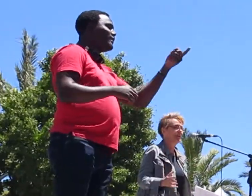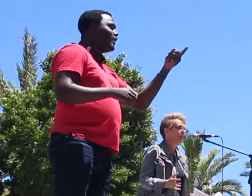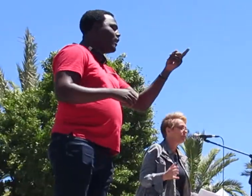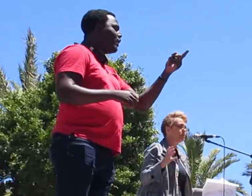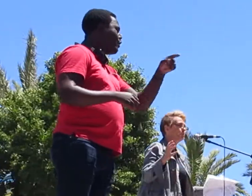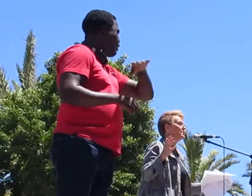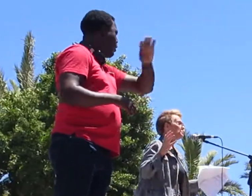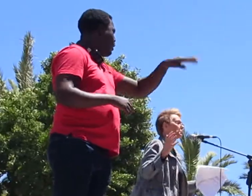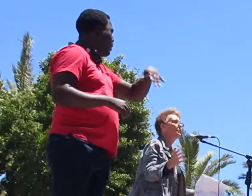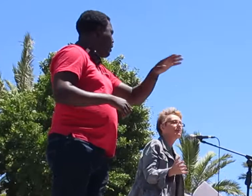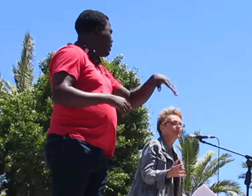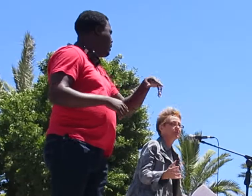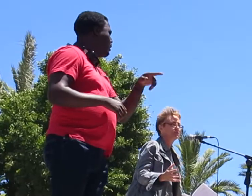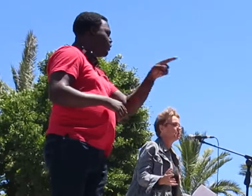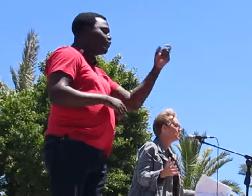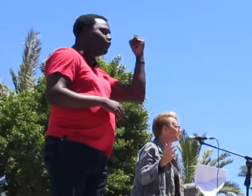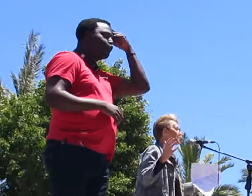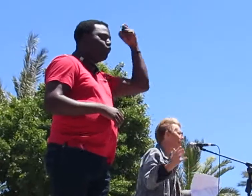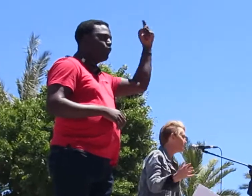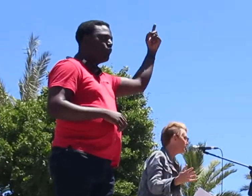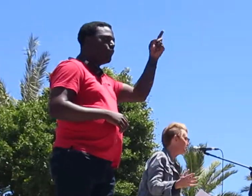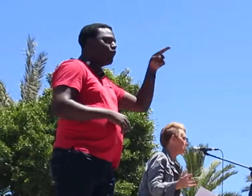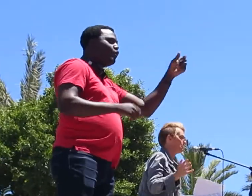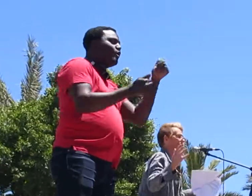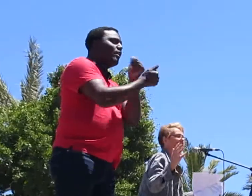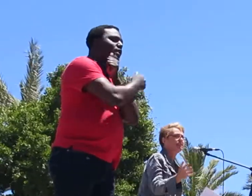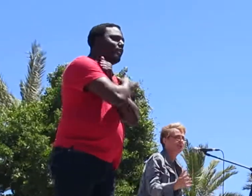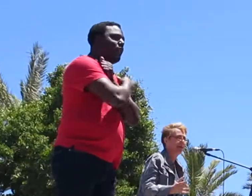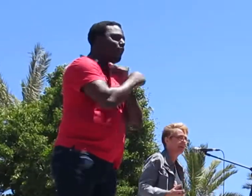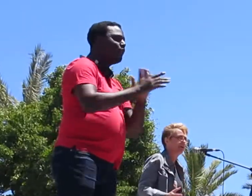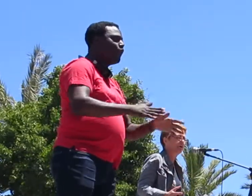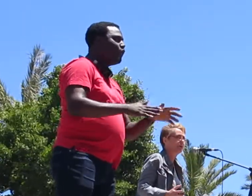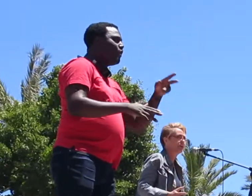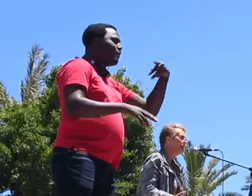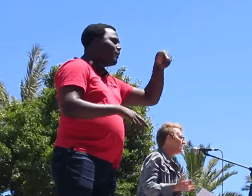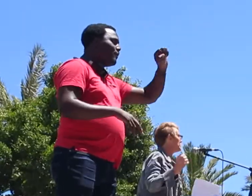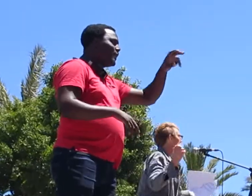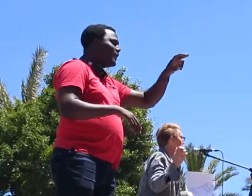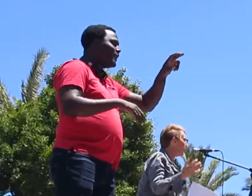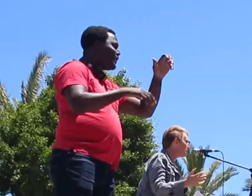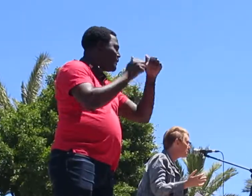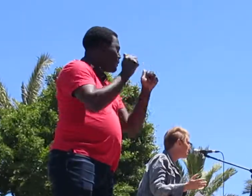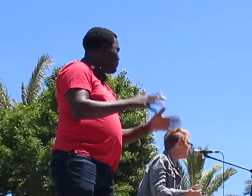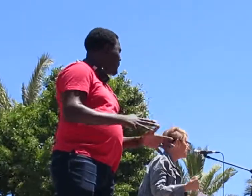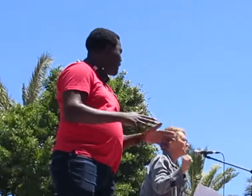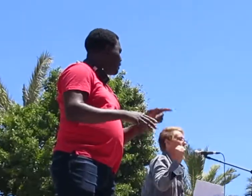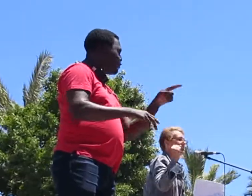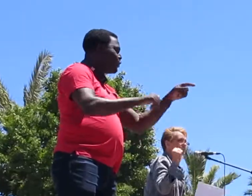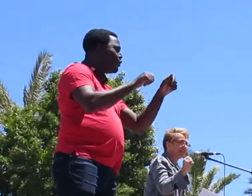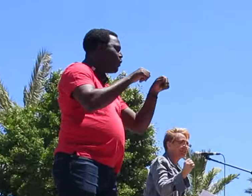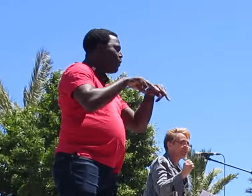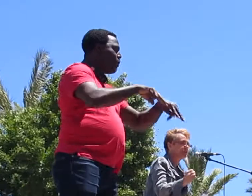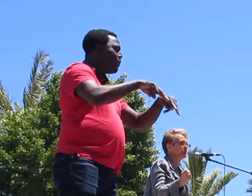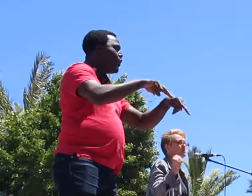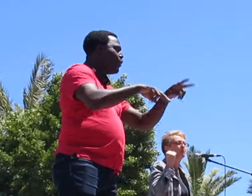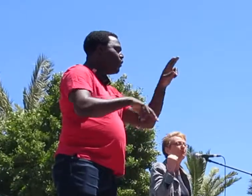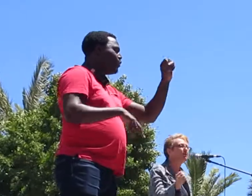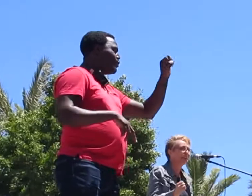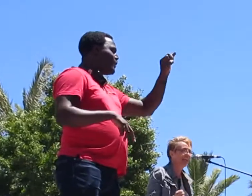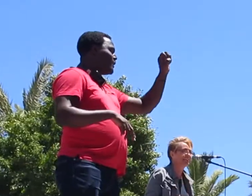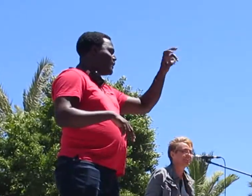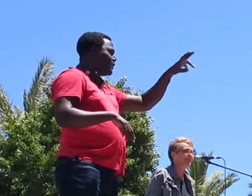you. You dreamers, you lovers, you peacemakers, you marchers, you resistors,